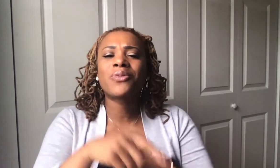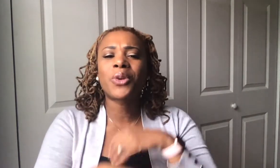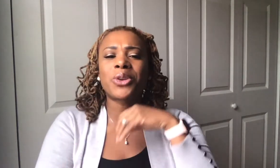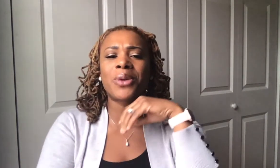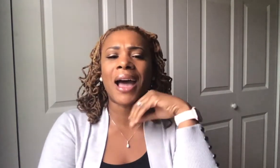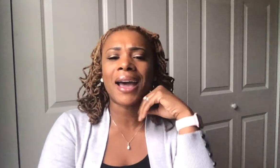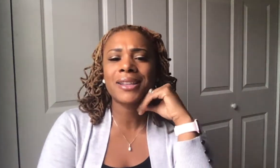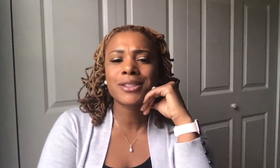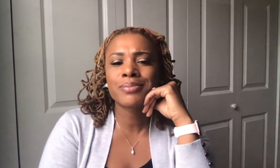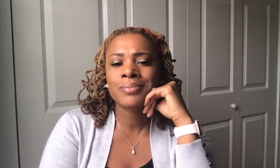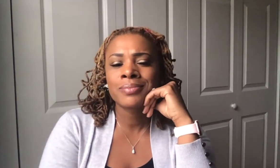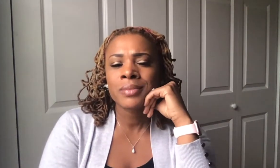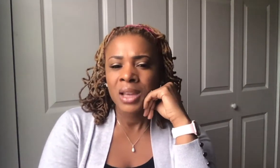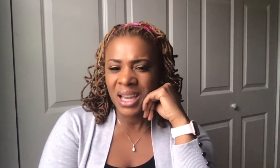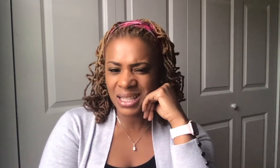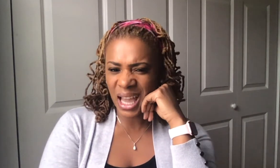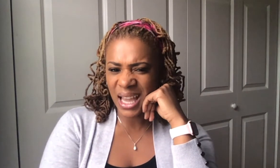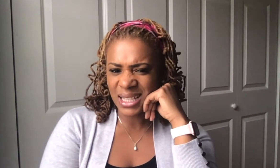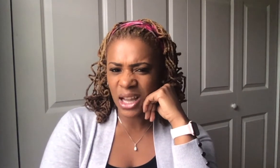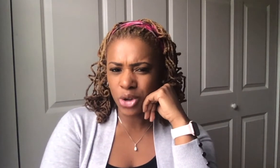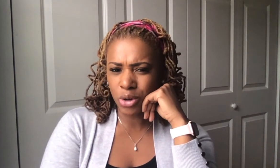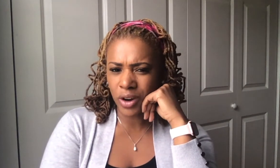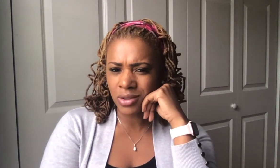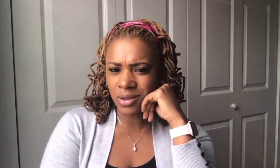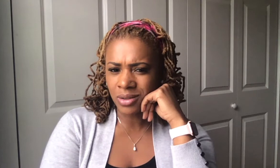you guys, is ASL universal?